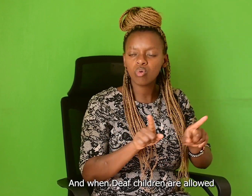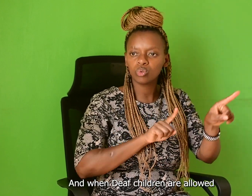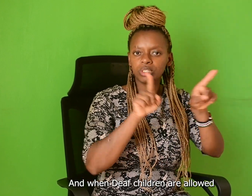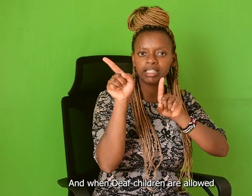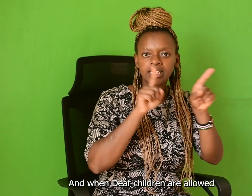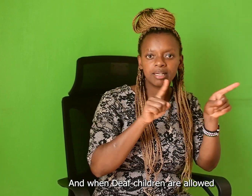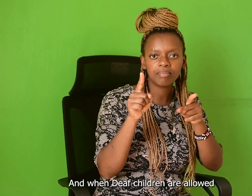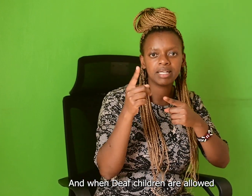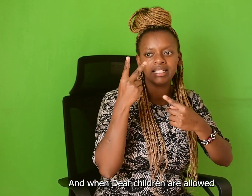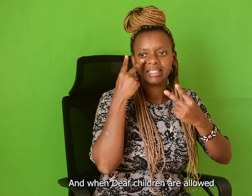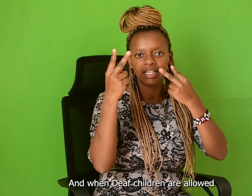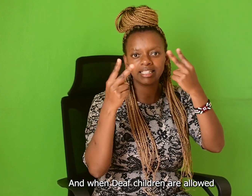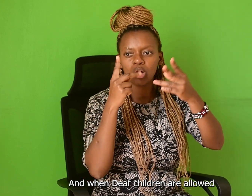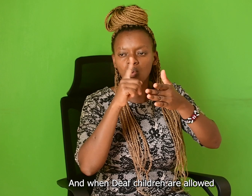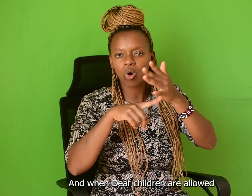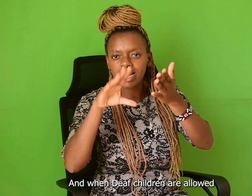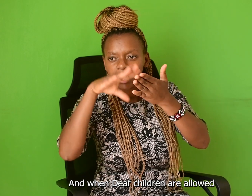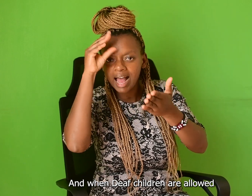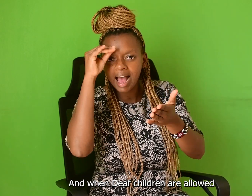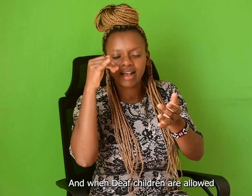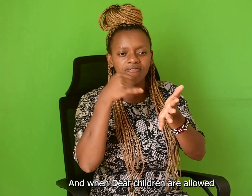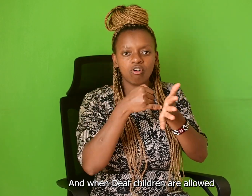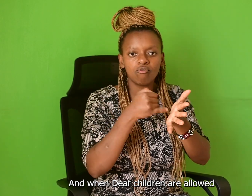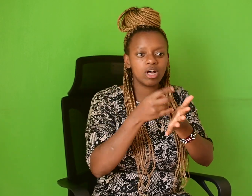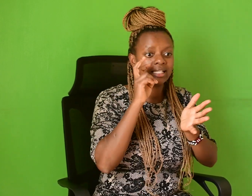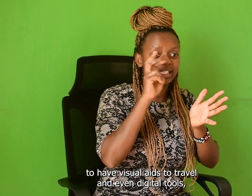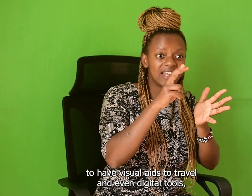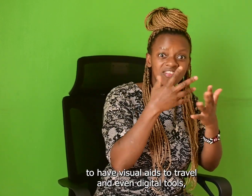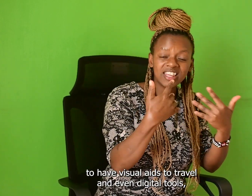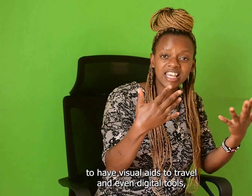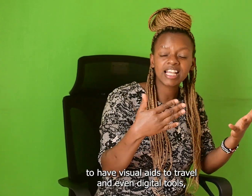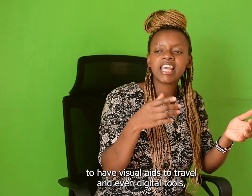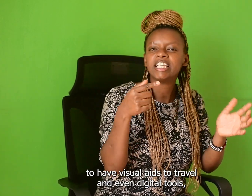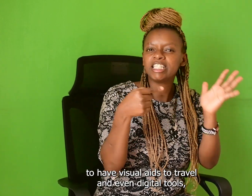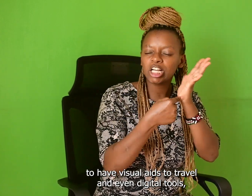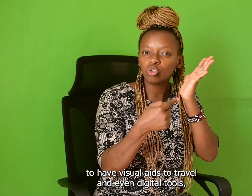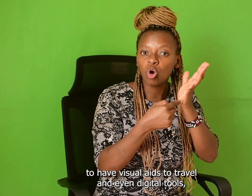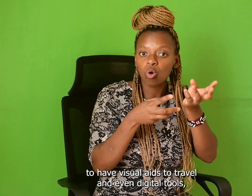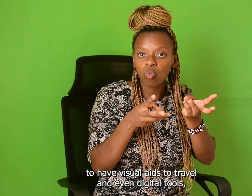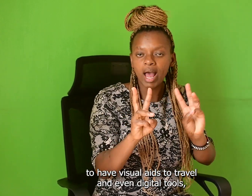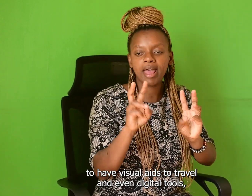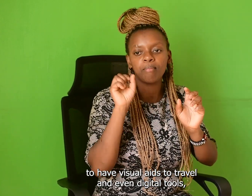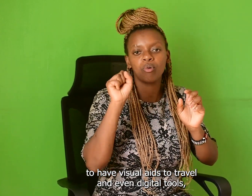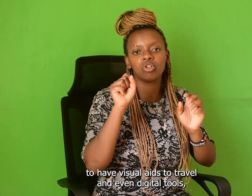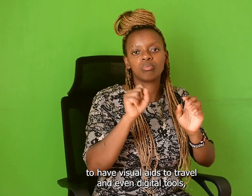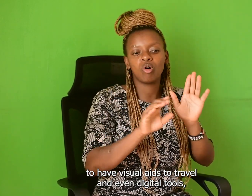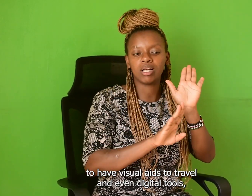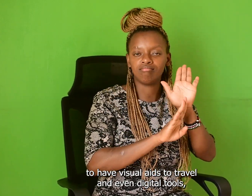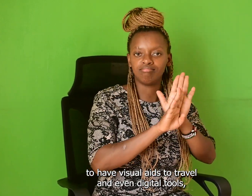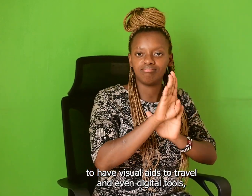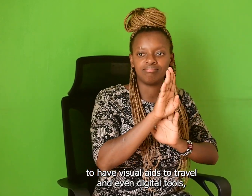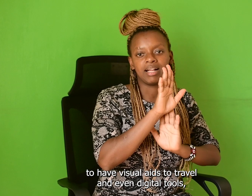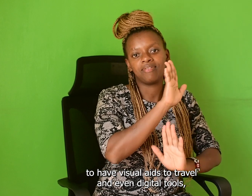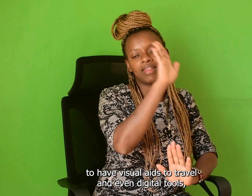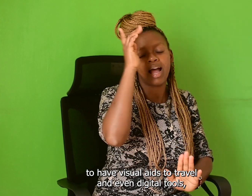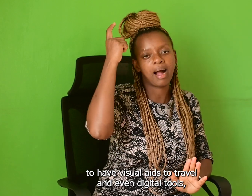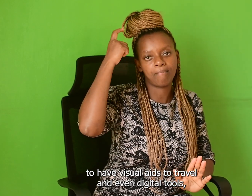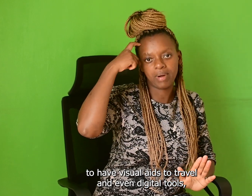And when deaf children are allowed to have visual aids, to travel, and use even digital